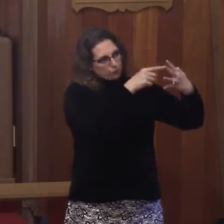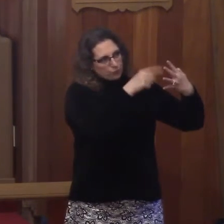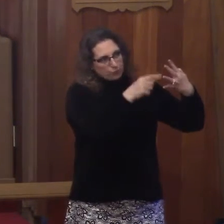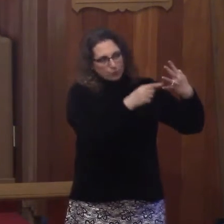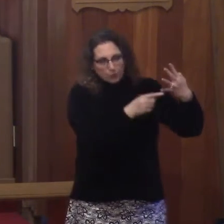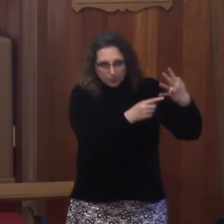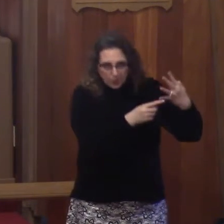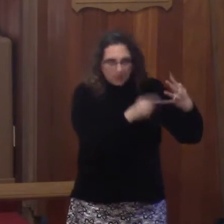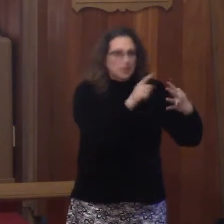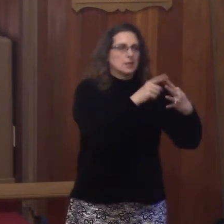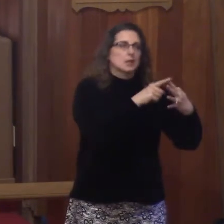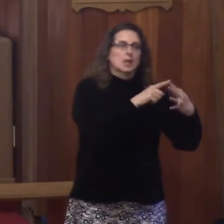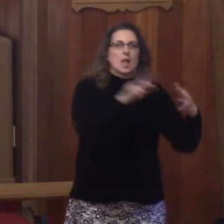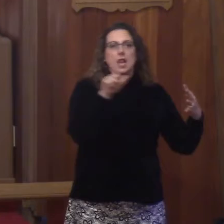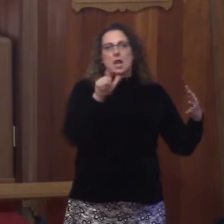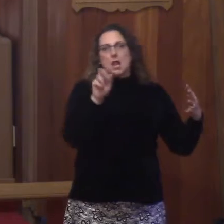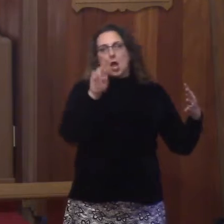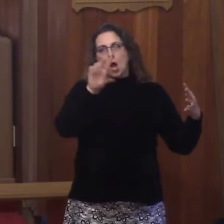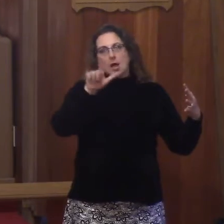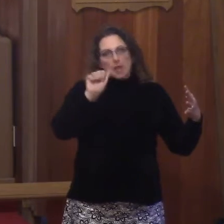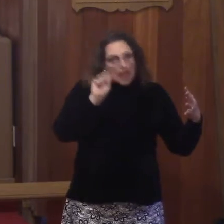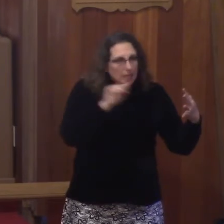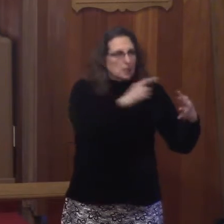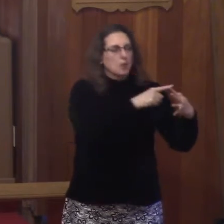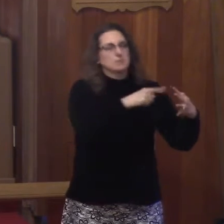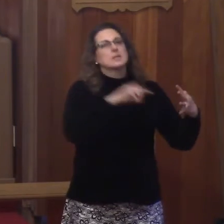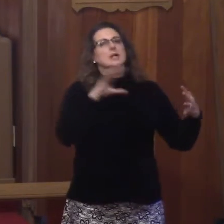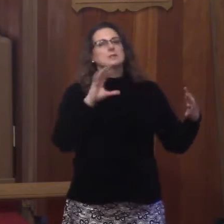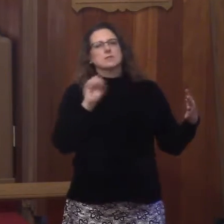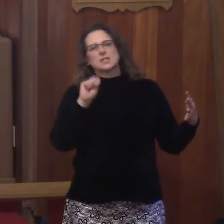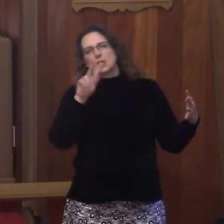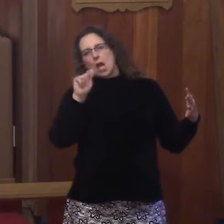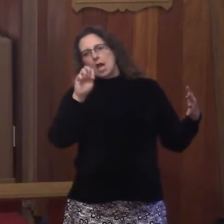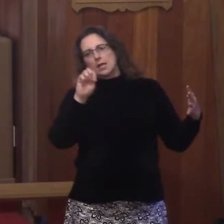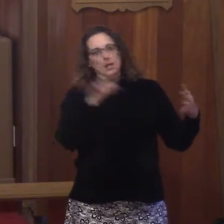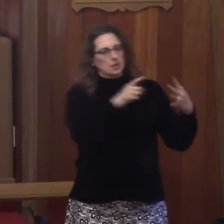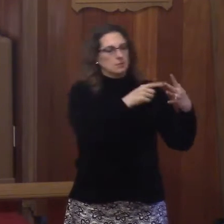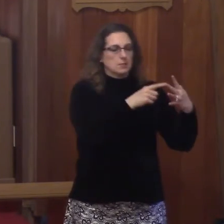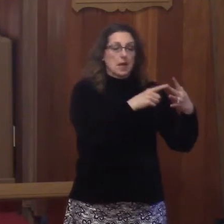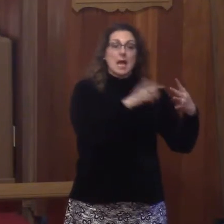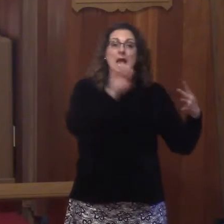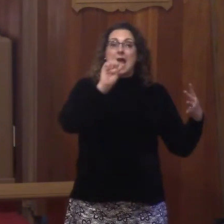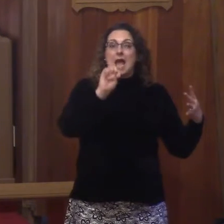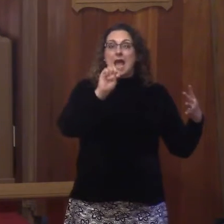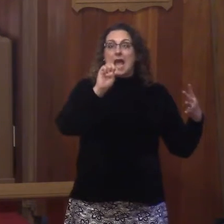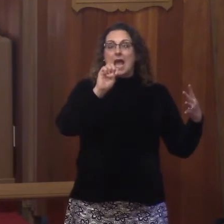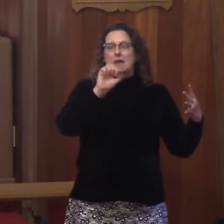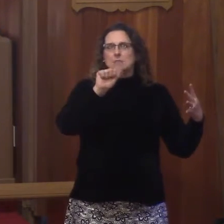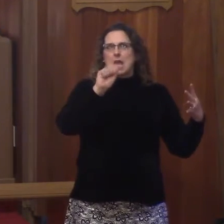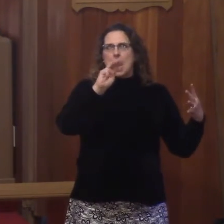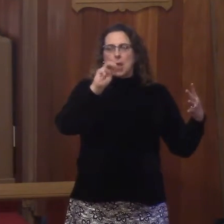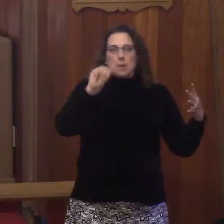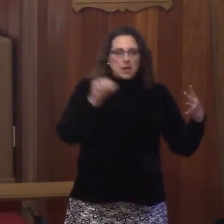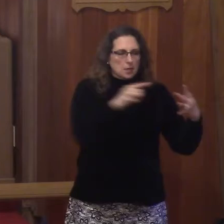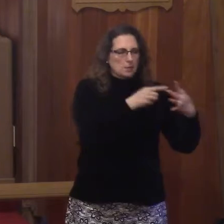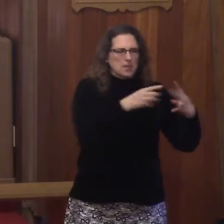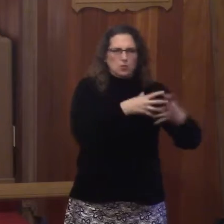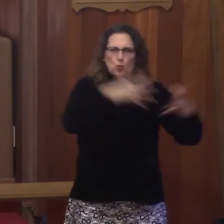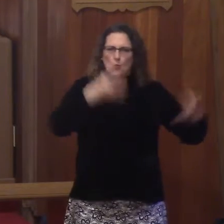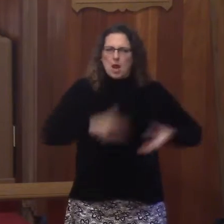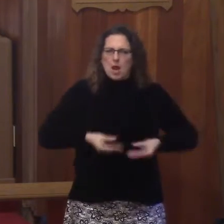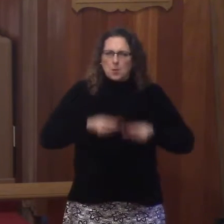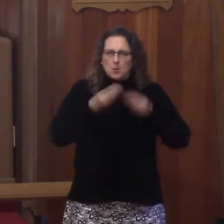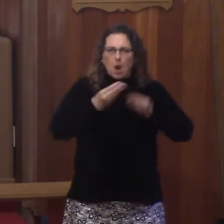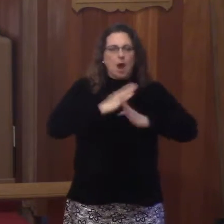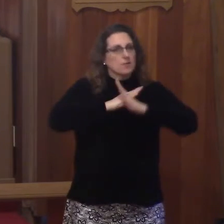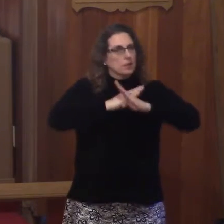the Scots when they would invade. They were the ones from the locks. Then Amon, my second boy, means rich provider or rich